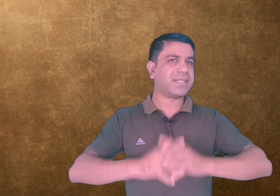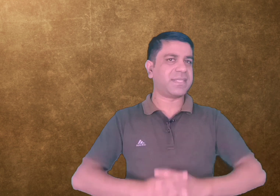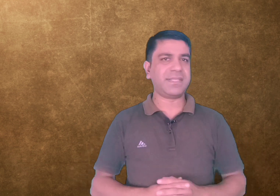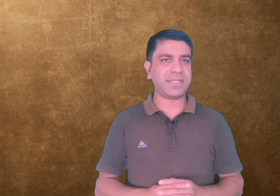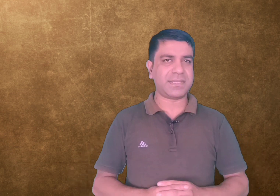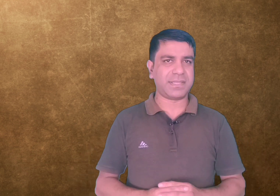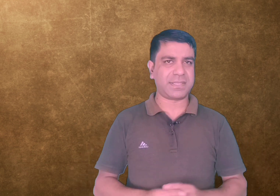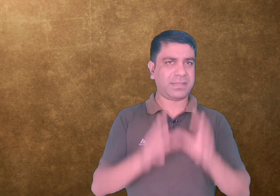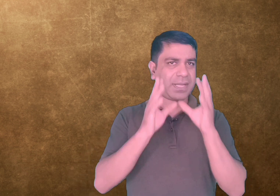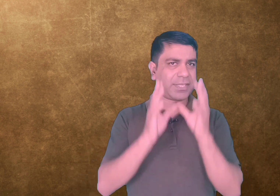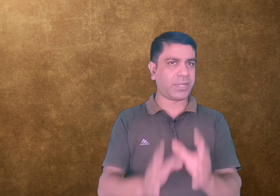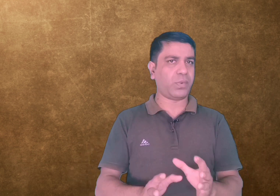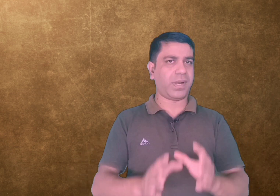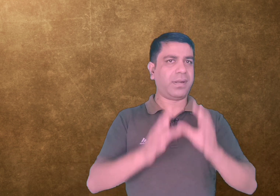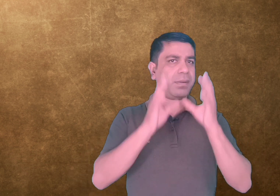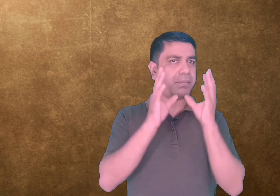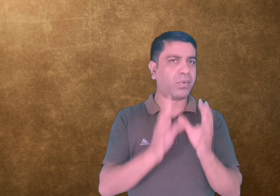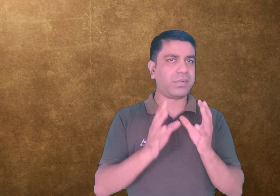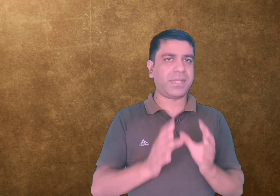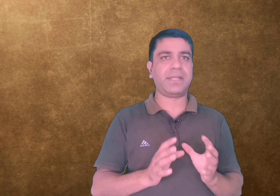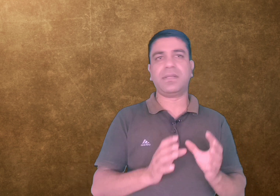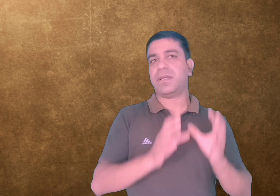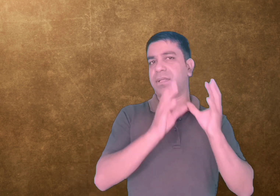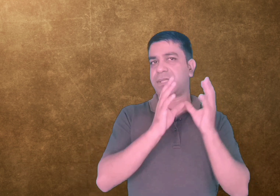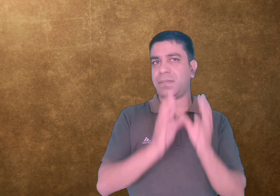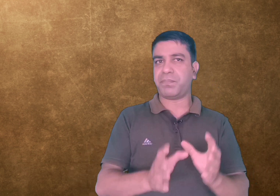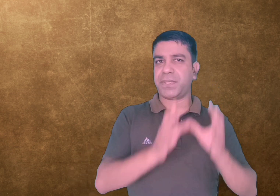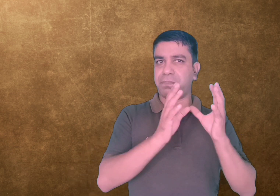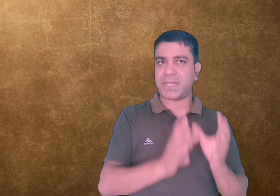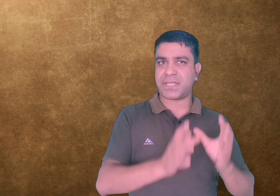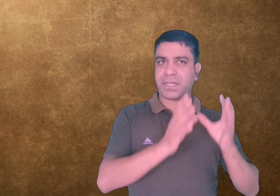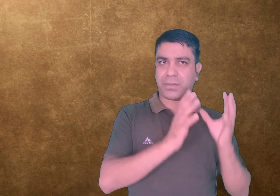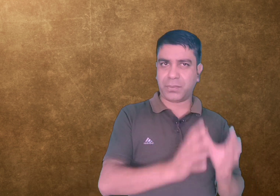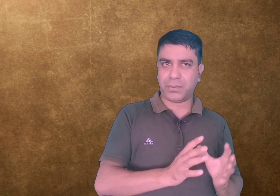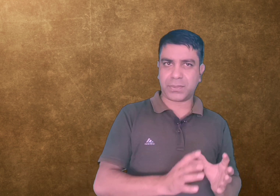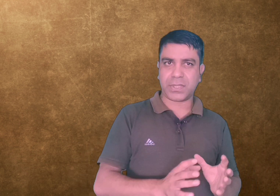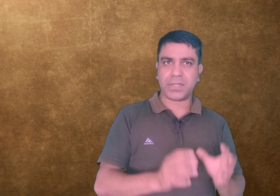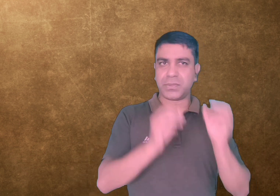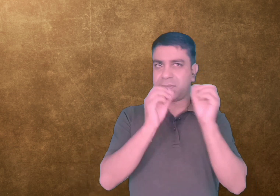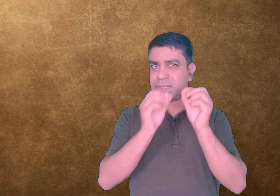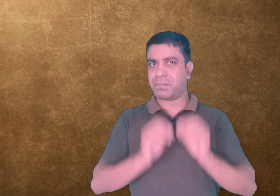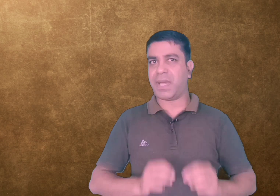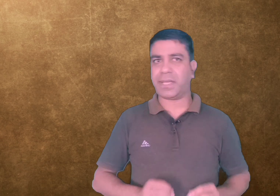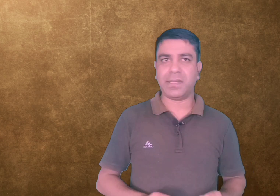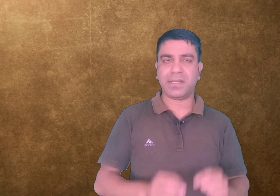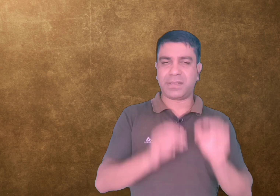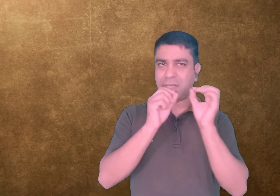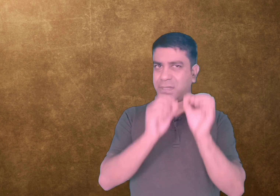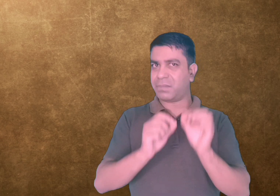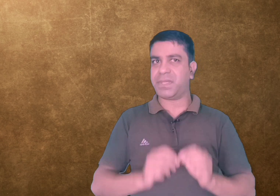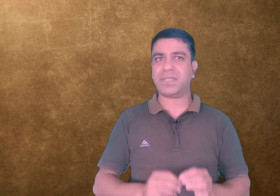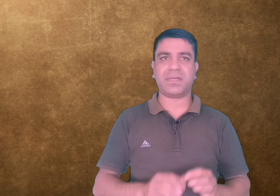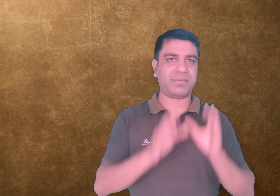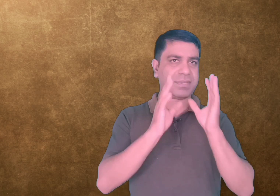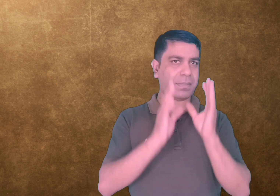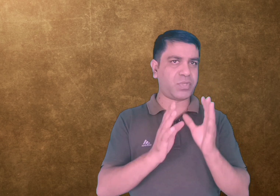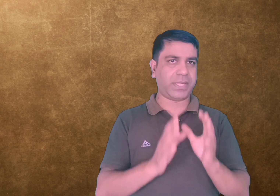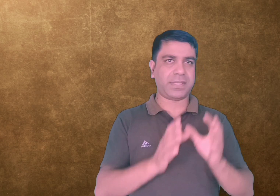the sentences that require more than the simple basic rules to determine the agreement of subject